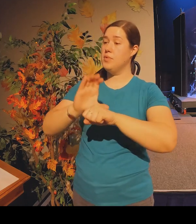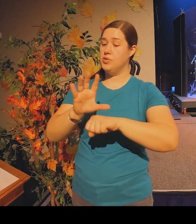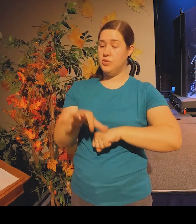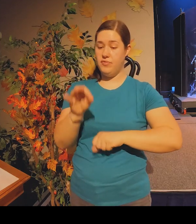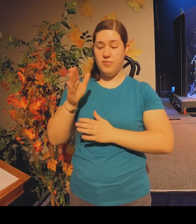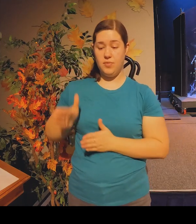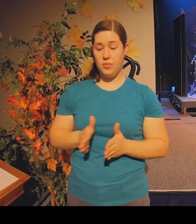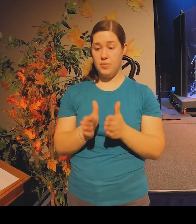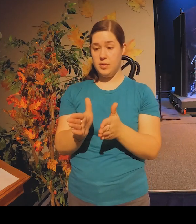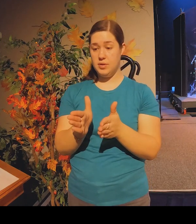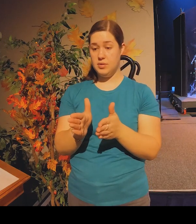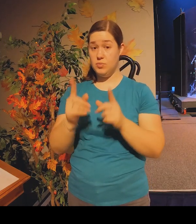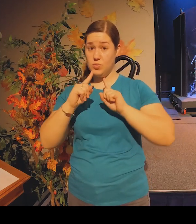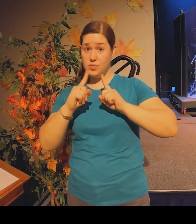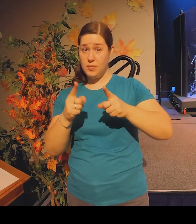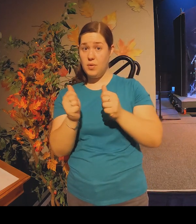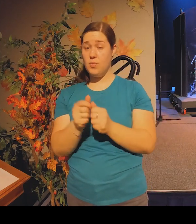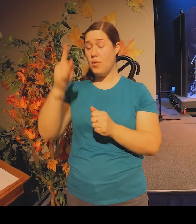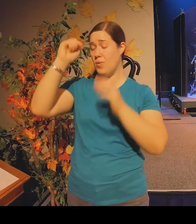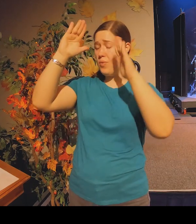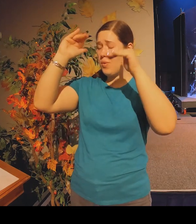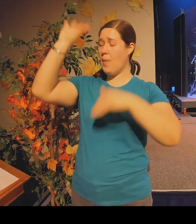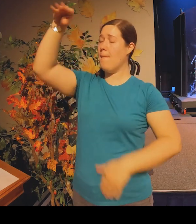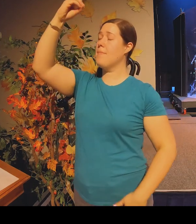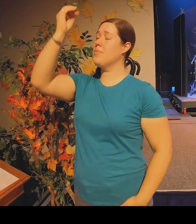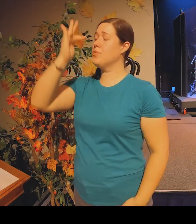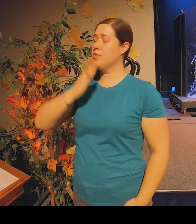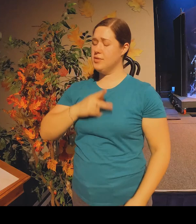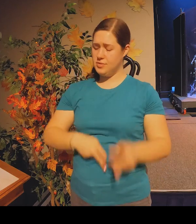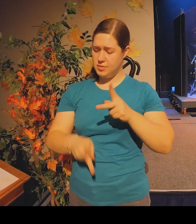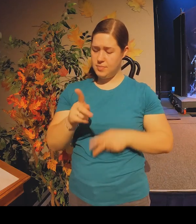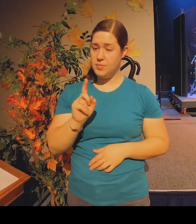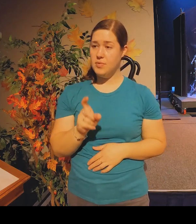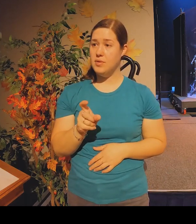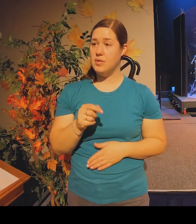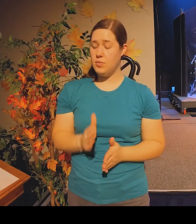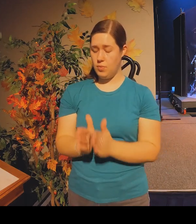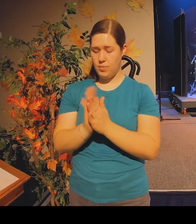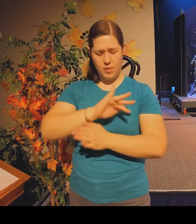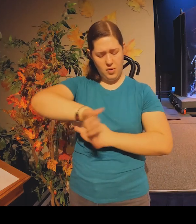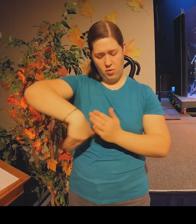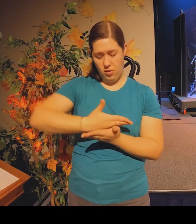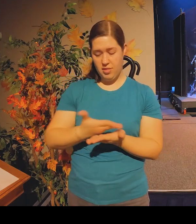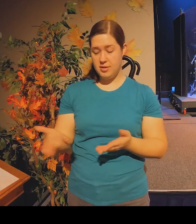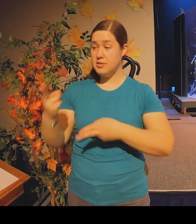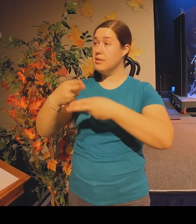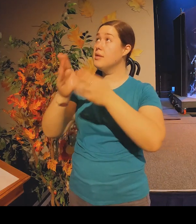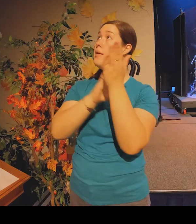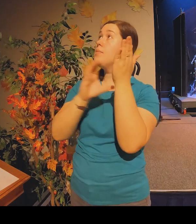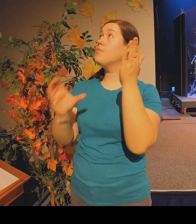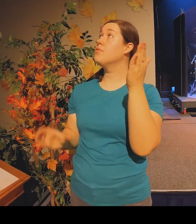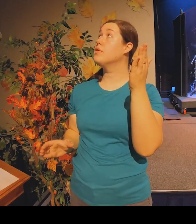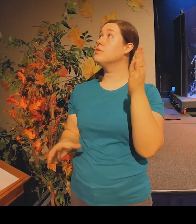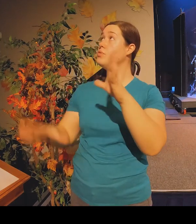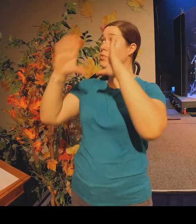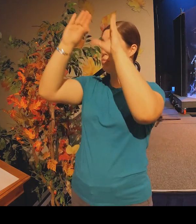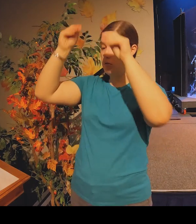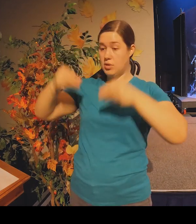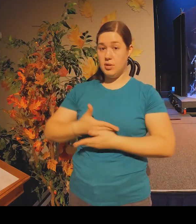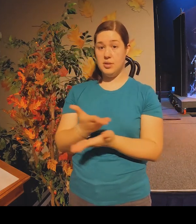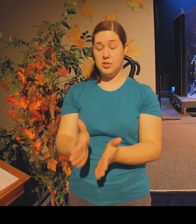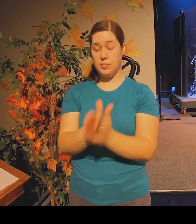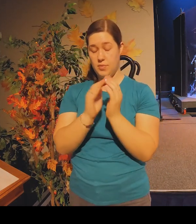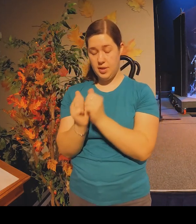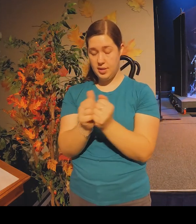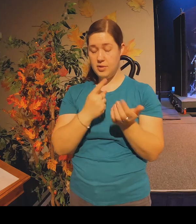need. Lord, we pray all of this in the name of Christ, who taught us to pray together by saying,